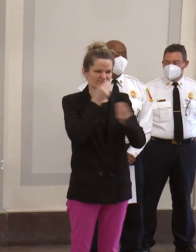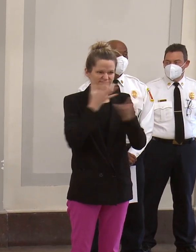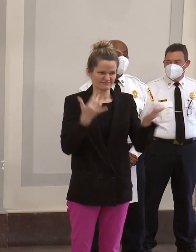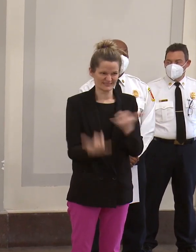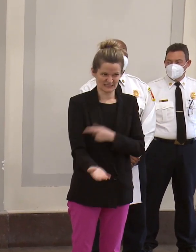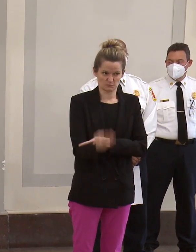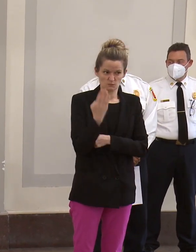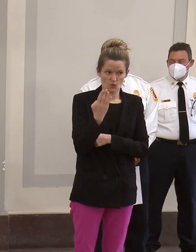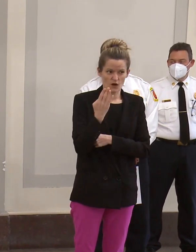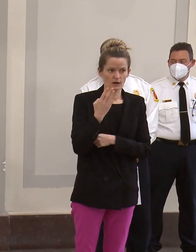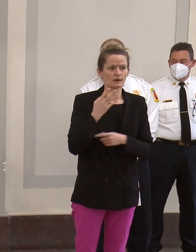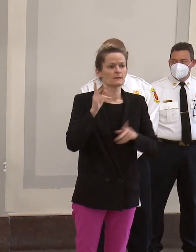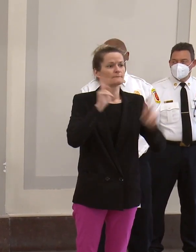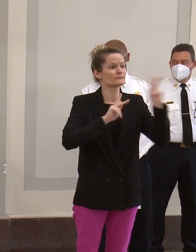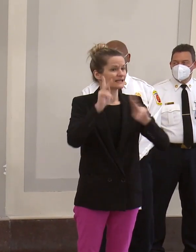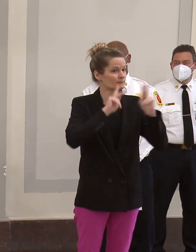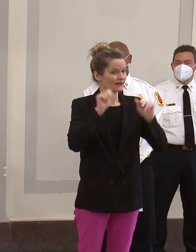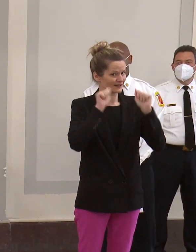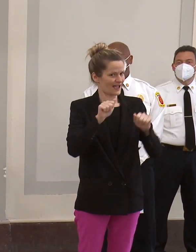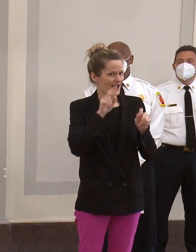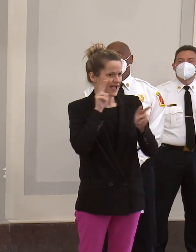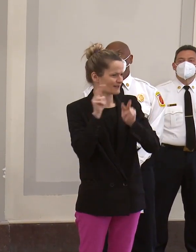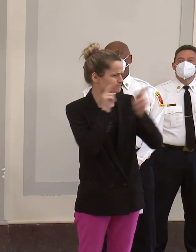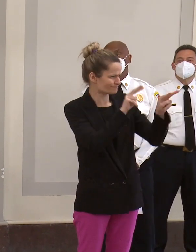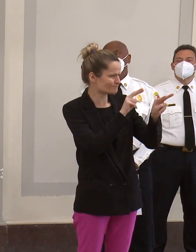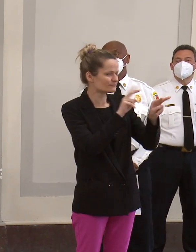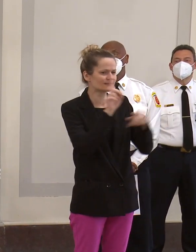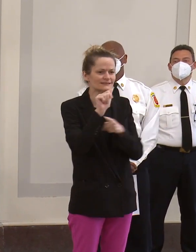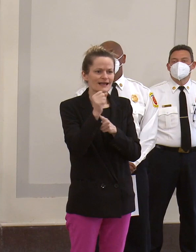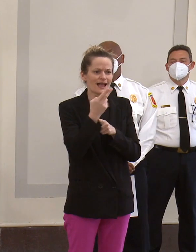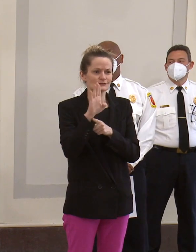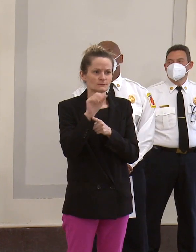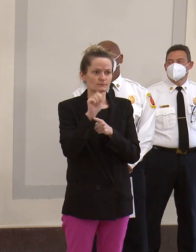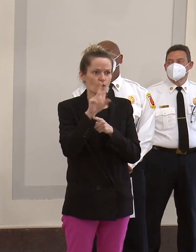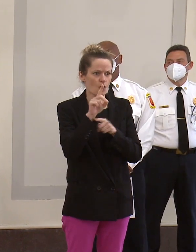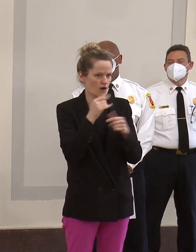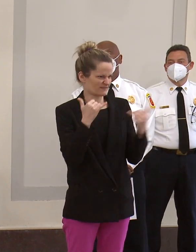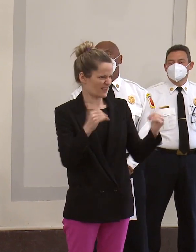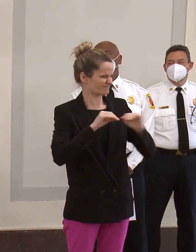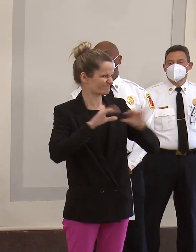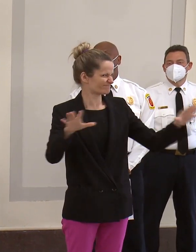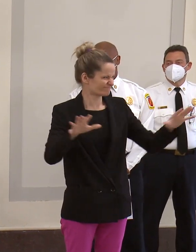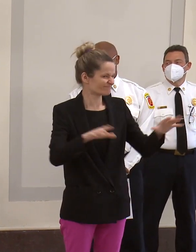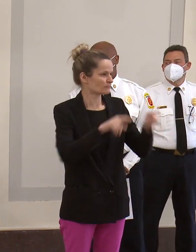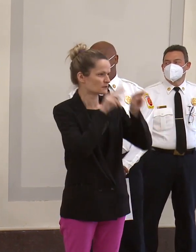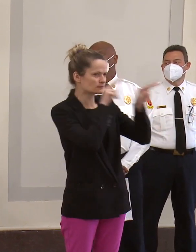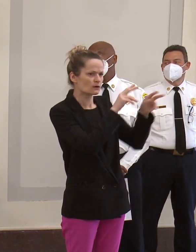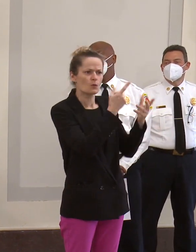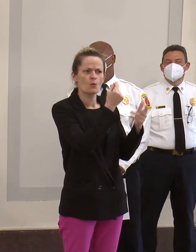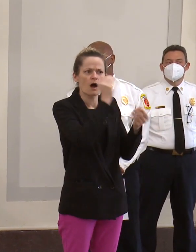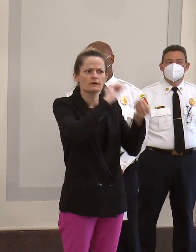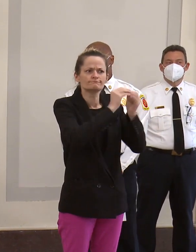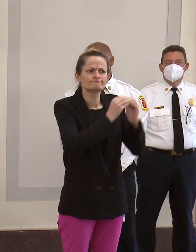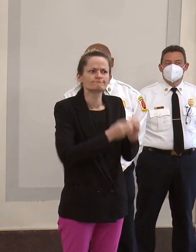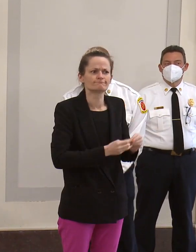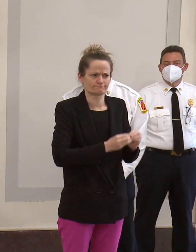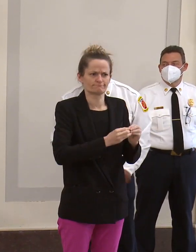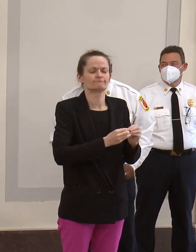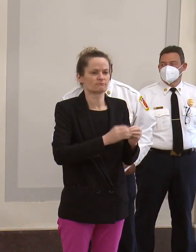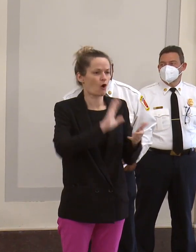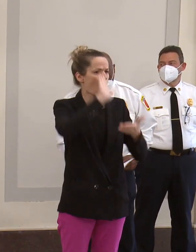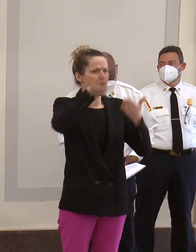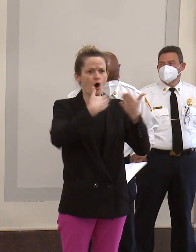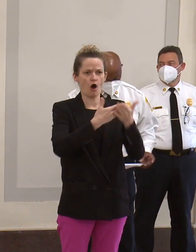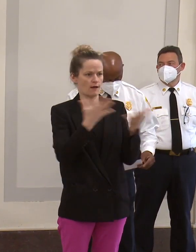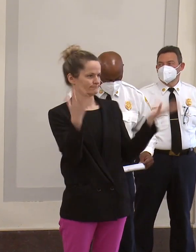both COVID-19 metric dashboard and the vaccination dashboard through a single portal. It also provides a